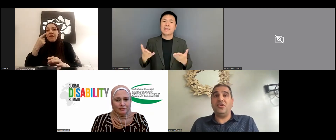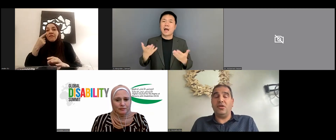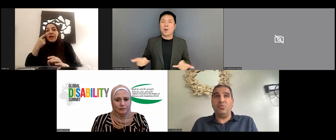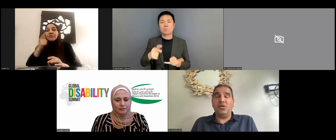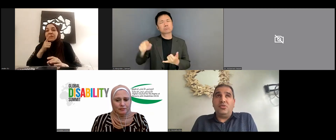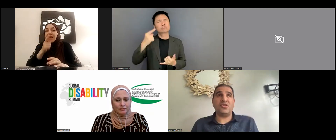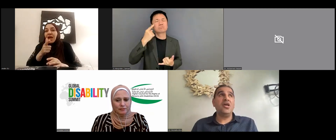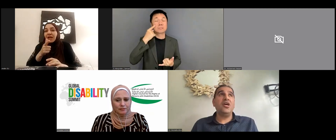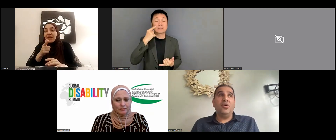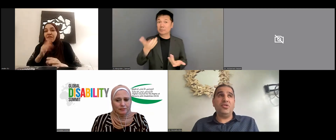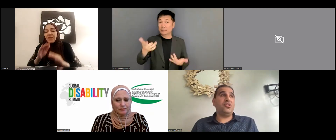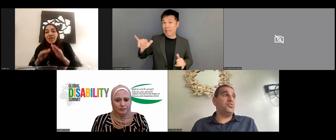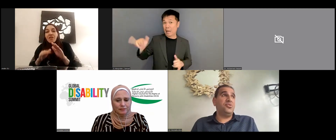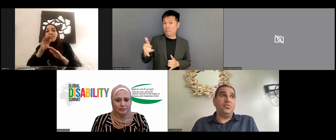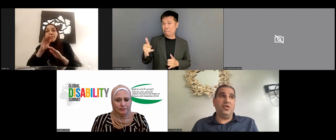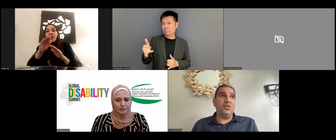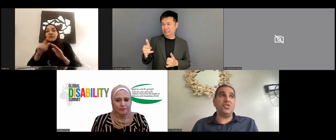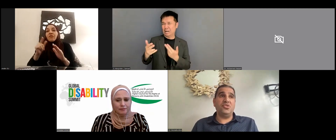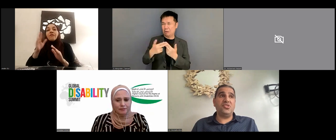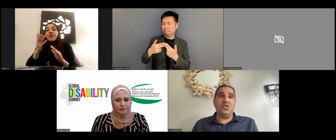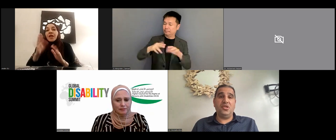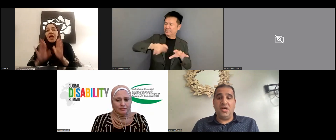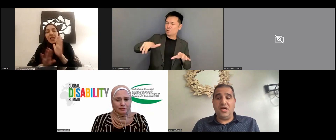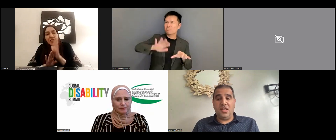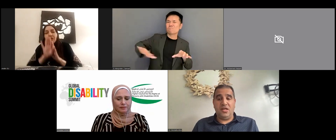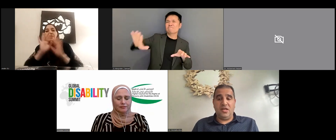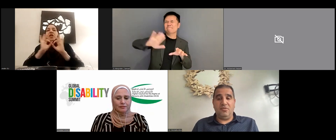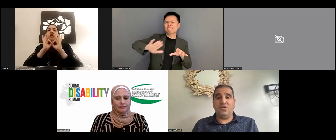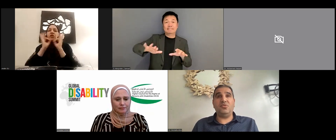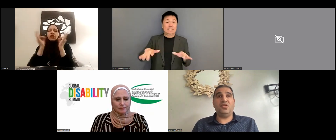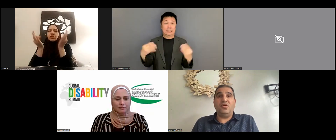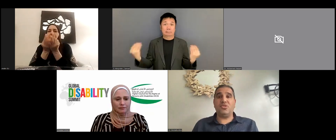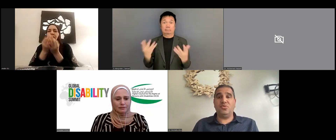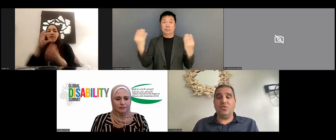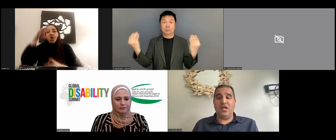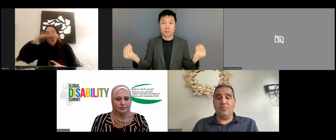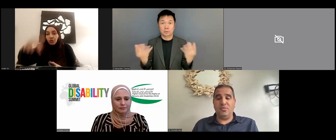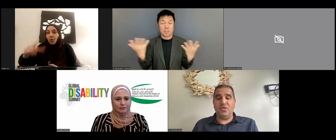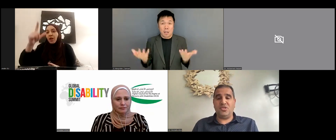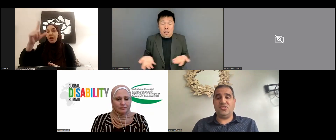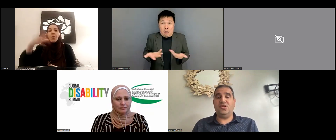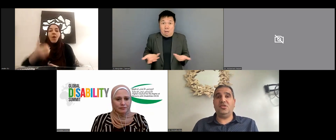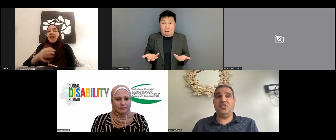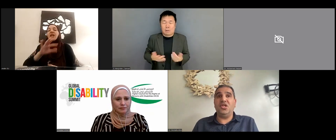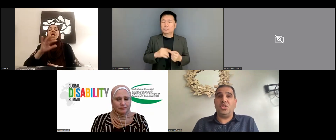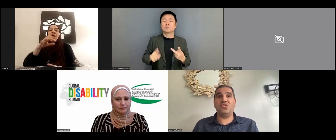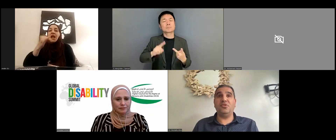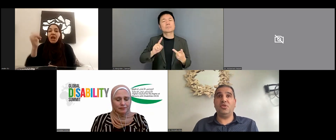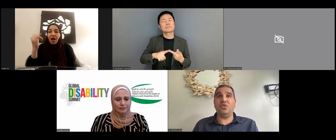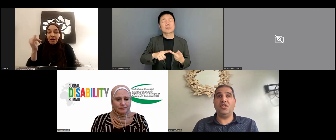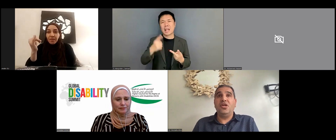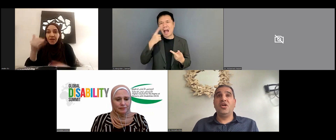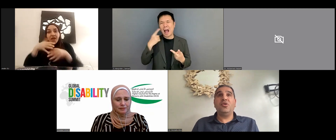see in the Arab world when it comes to emergency, when it comes to emergency